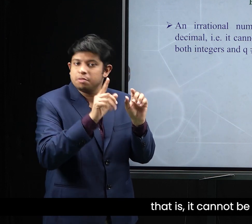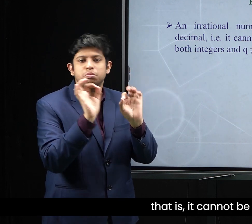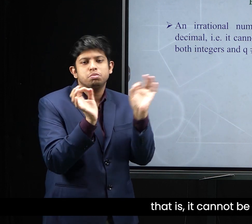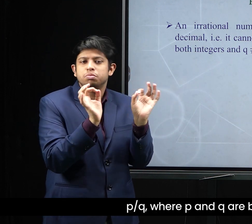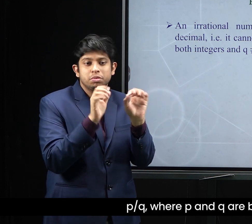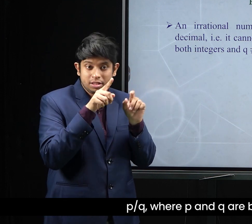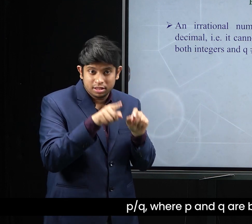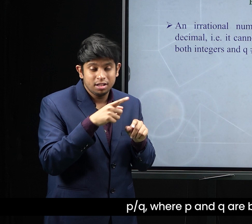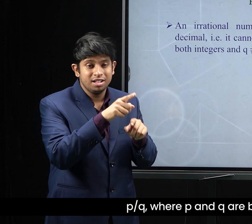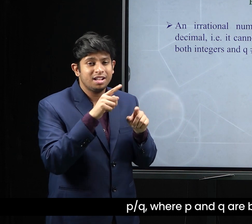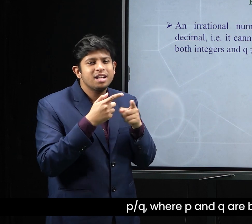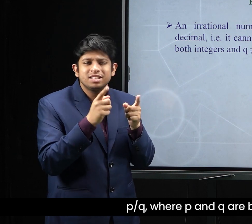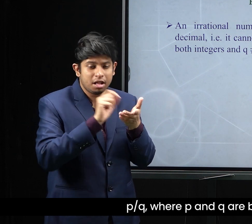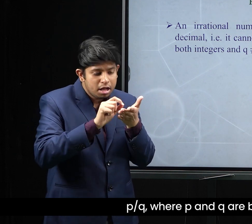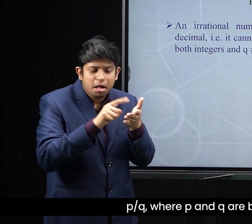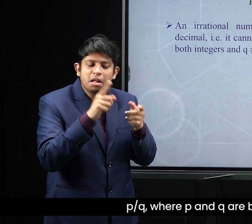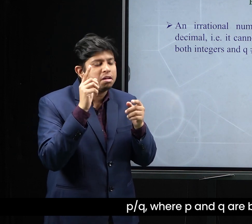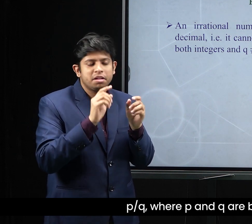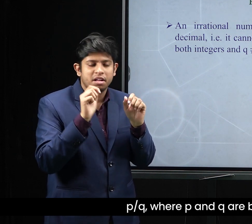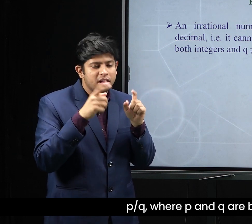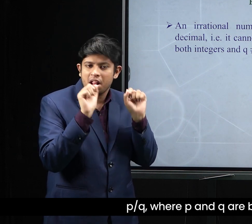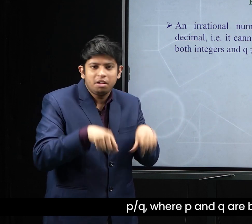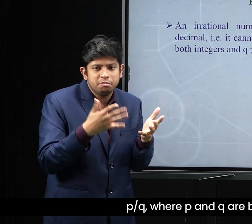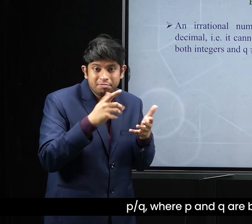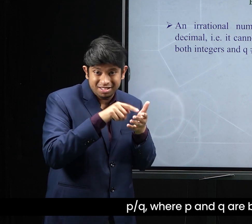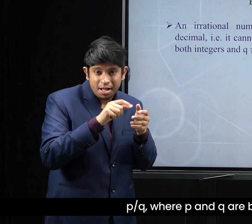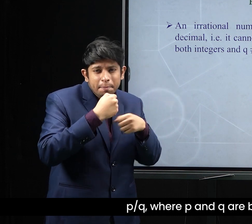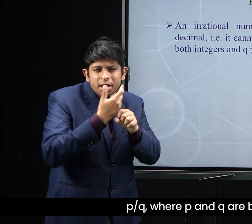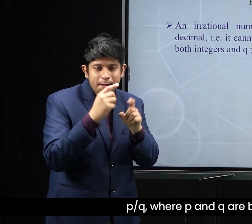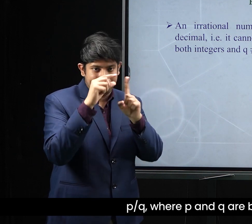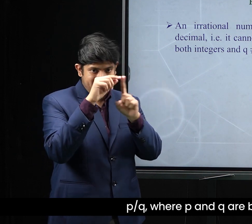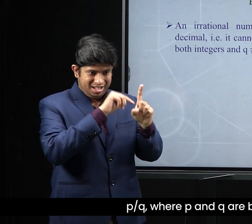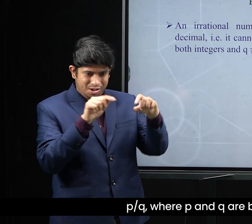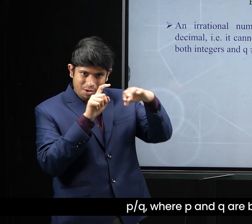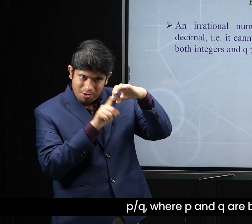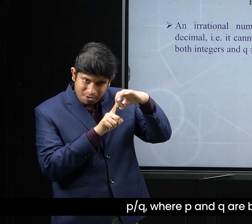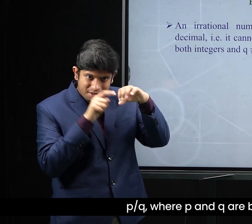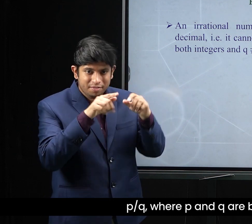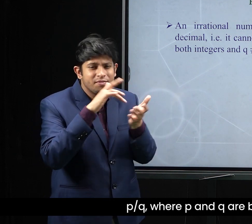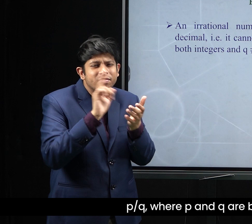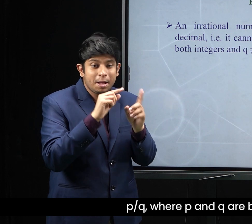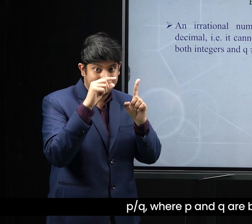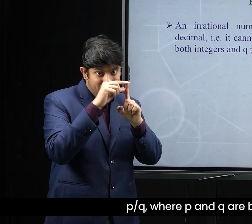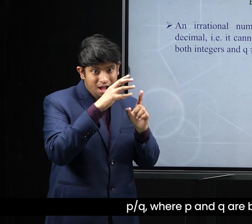form p by q, where p and q are both integers and q not equal to 0.